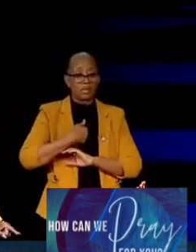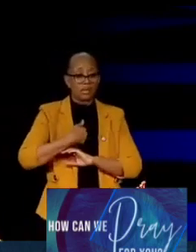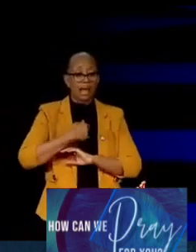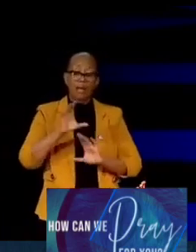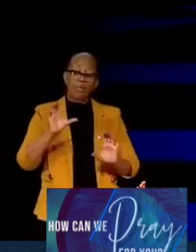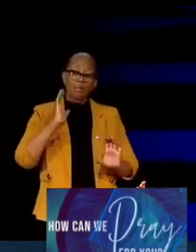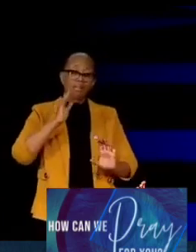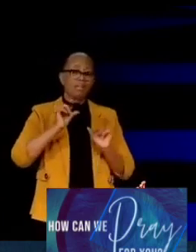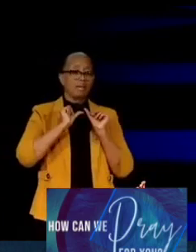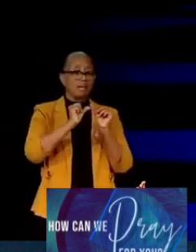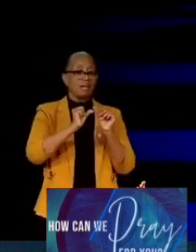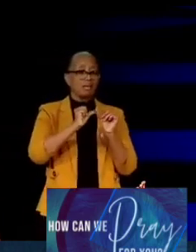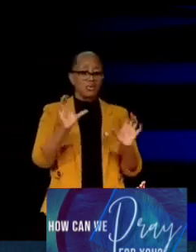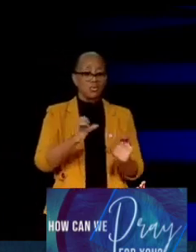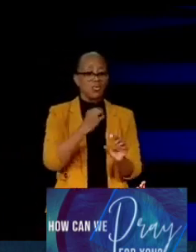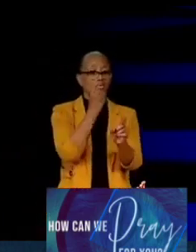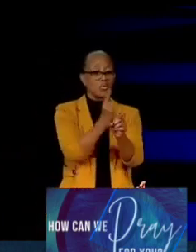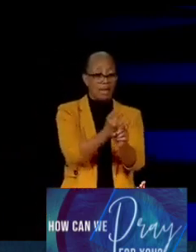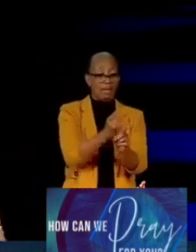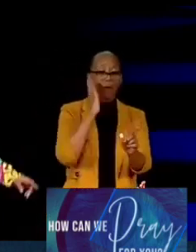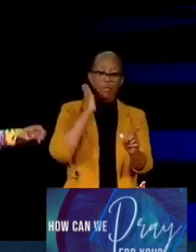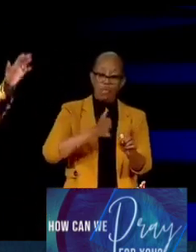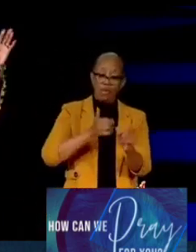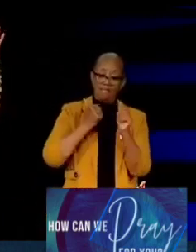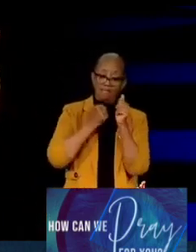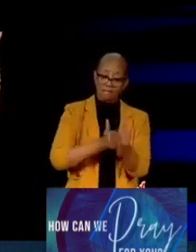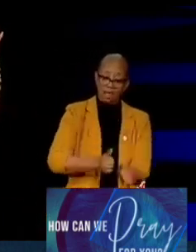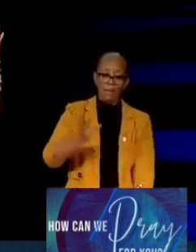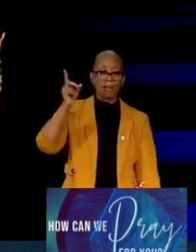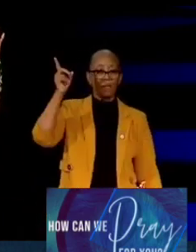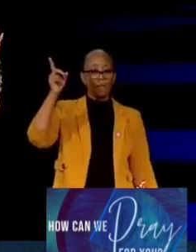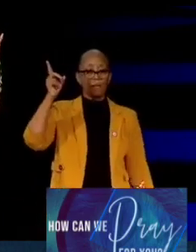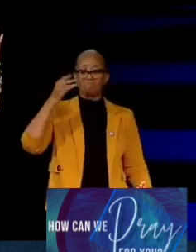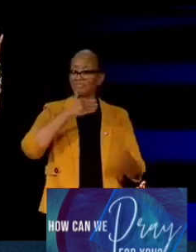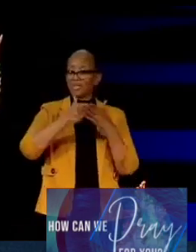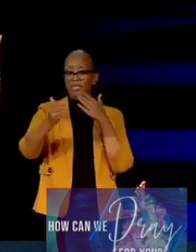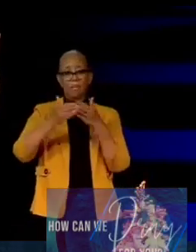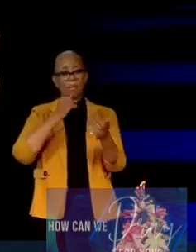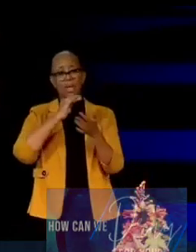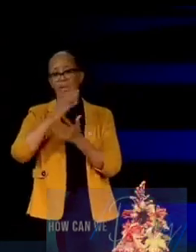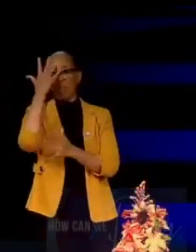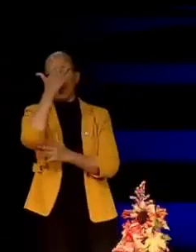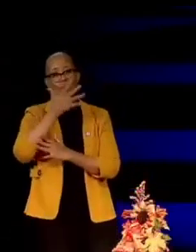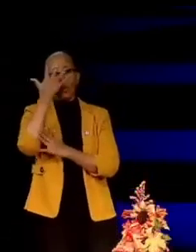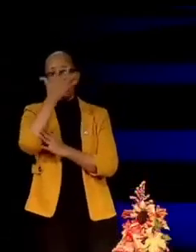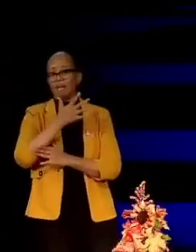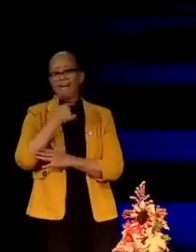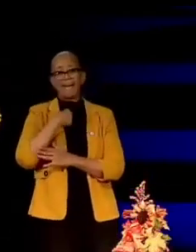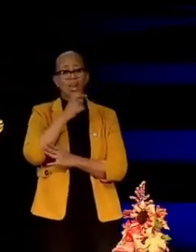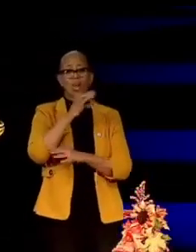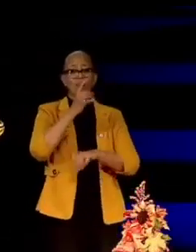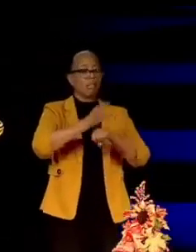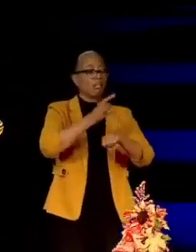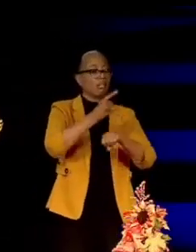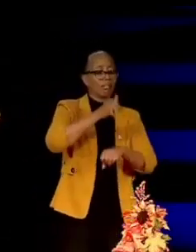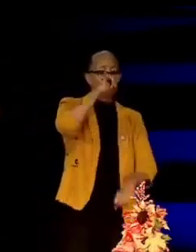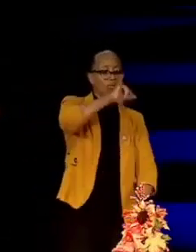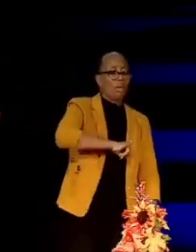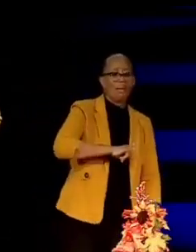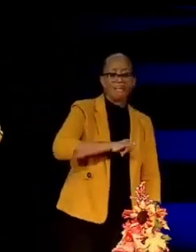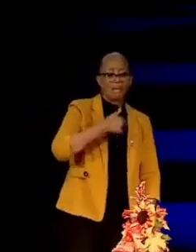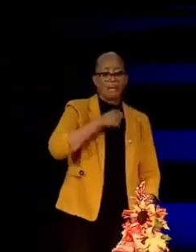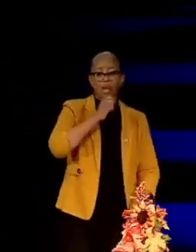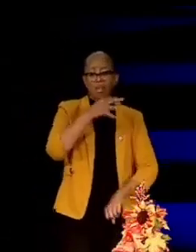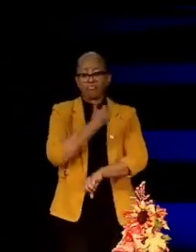right. Know why? Because I know no matter what it looks like. Come on, somebody. I don't need alcohol to drown in. I don't